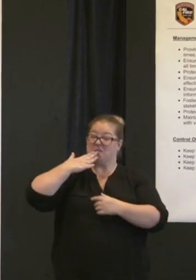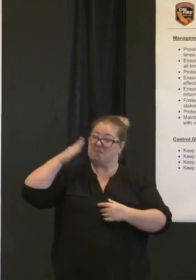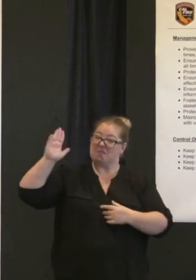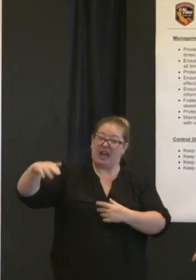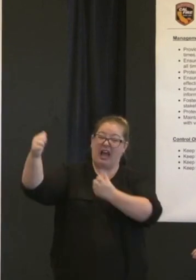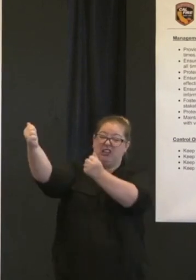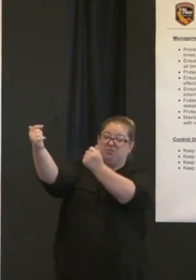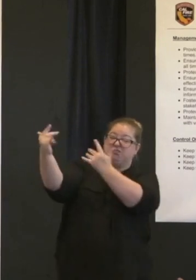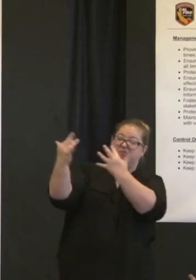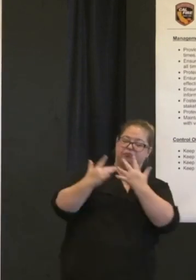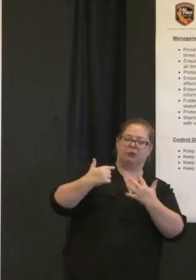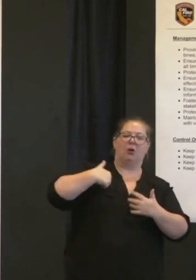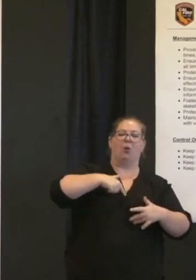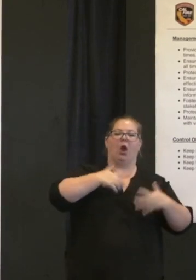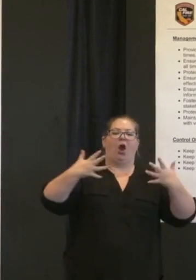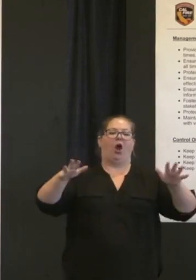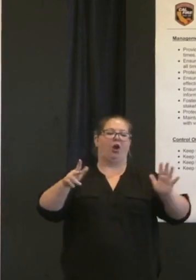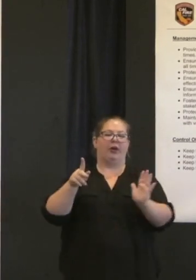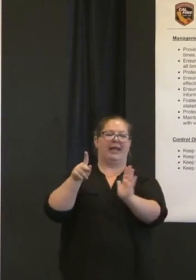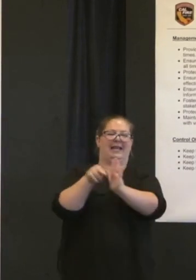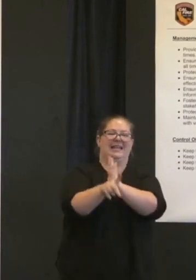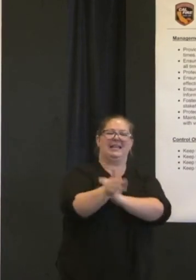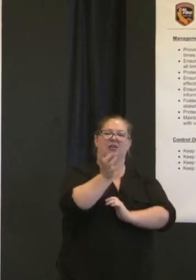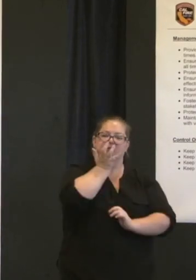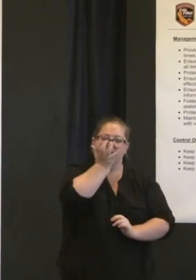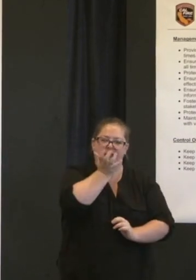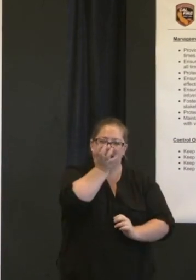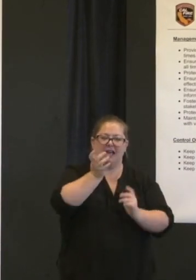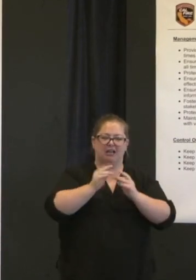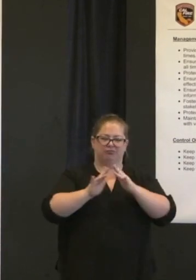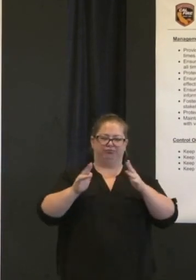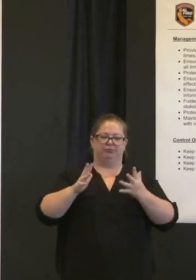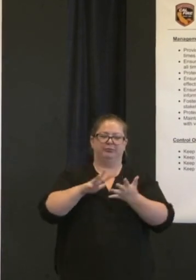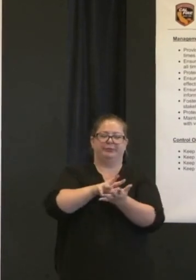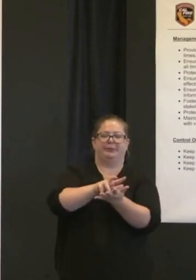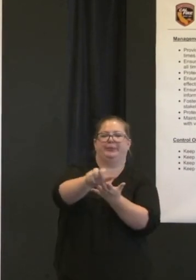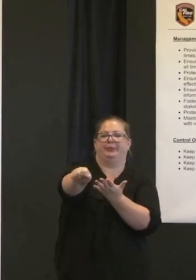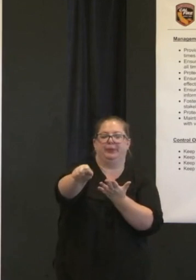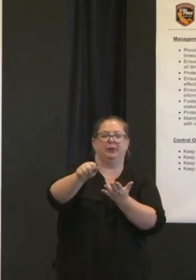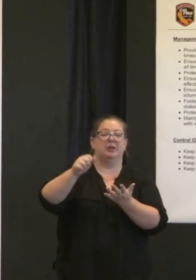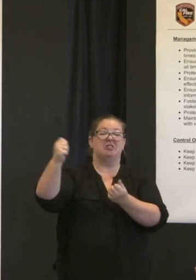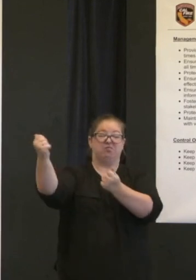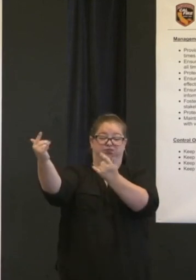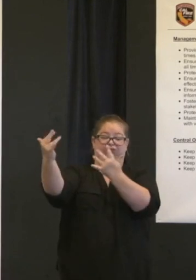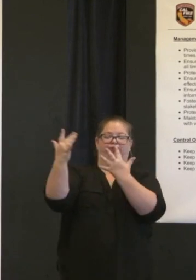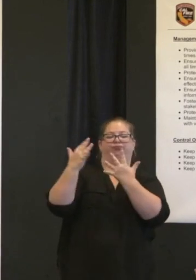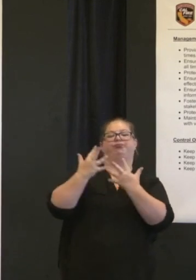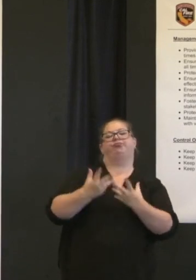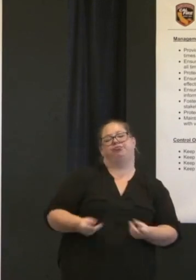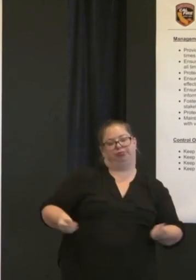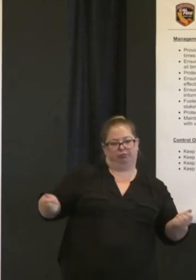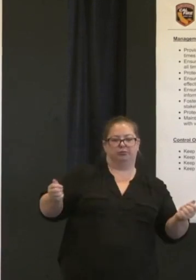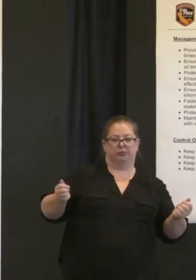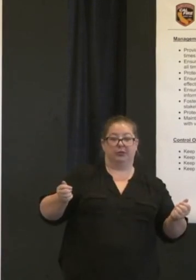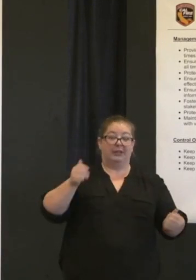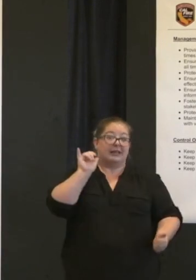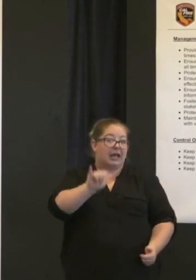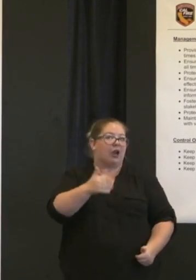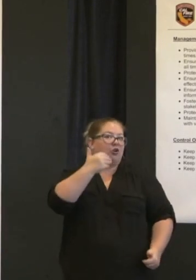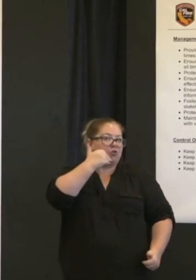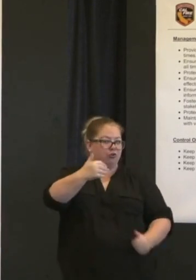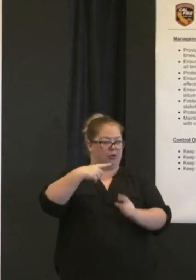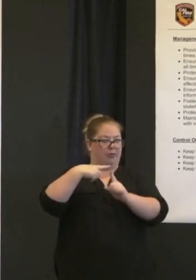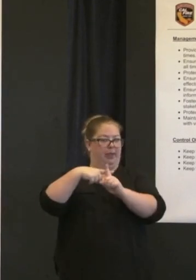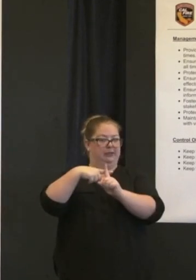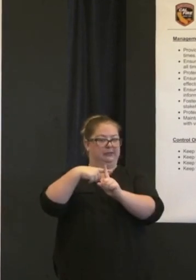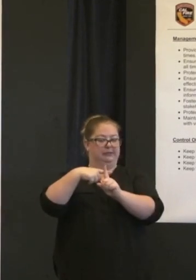operation actually started yesterday and is actually proceeding really well. When we do that, we also control the rate at which the fire consumes the fuels, which